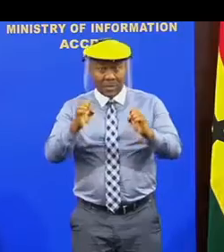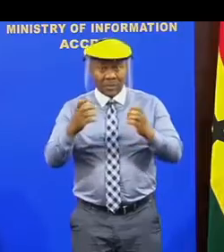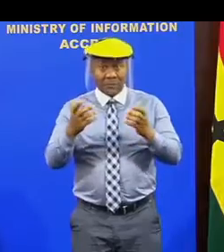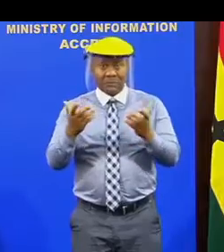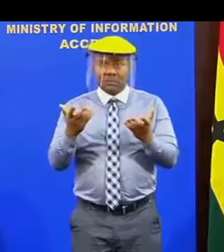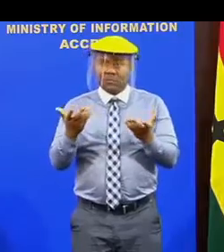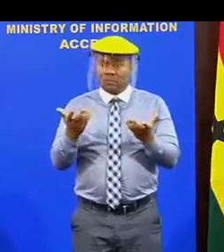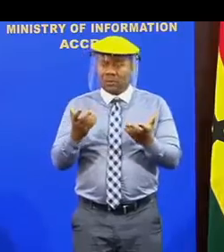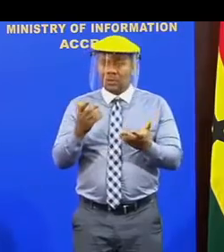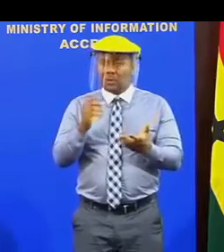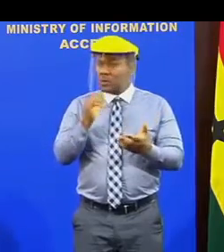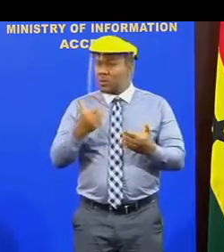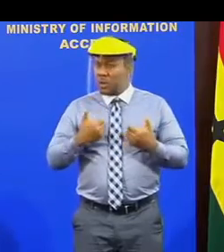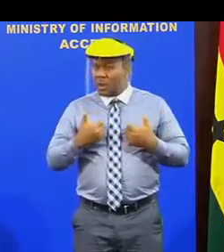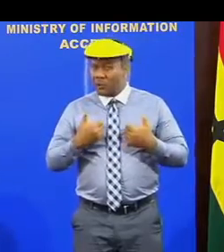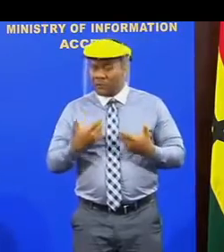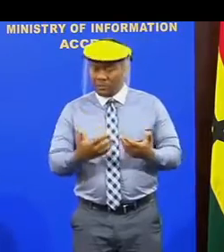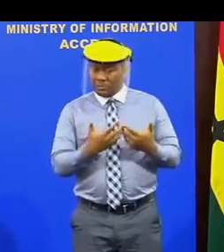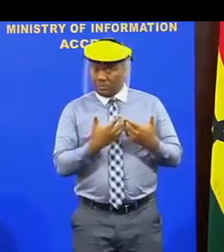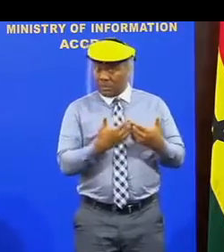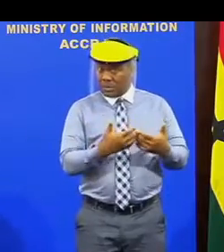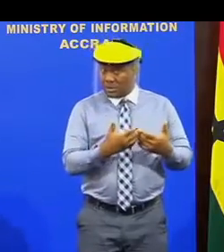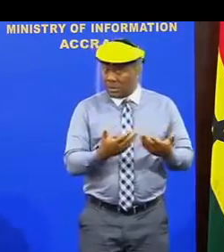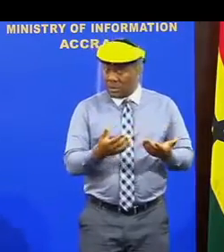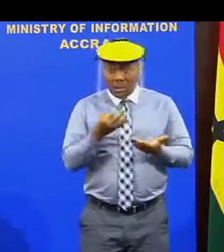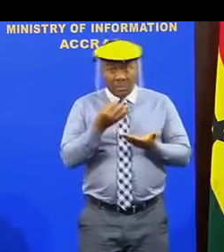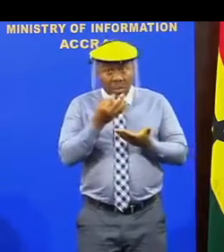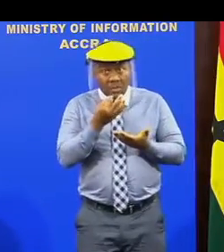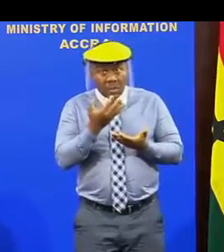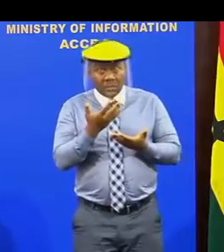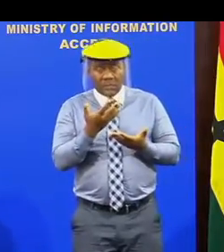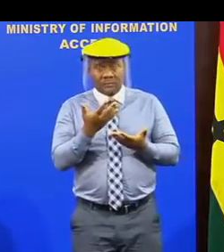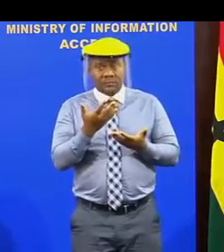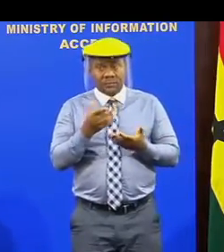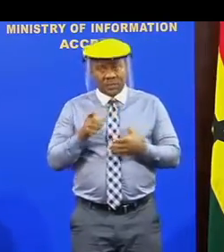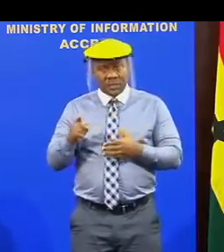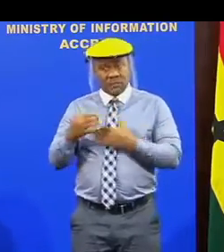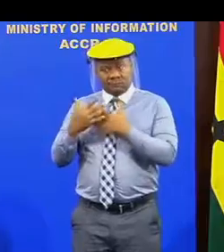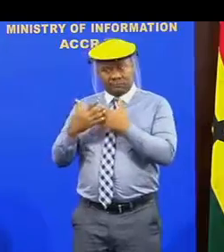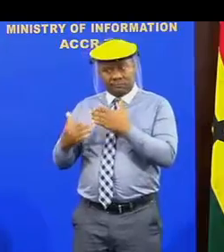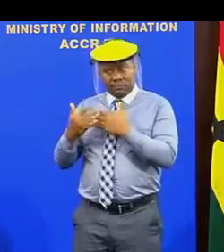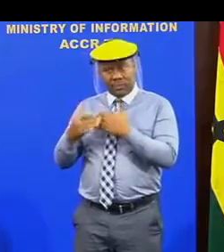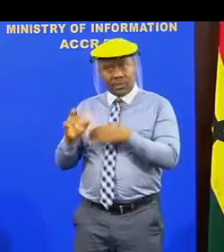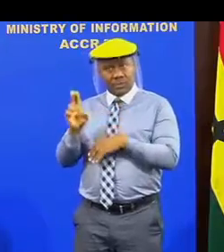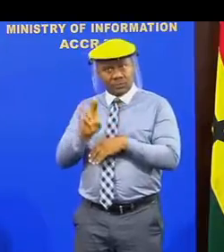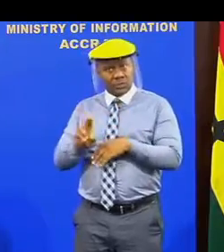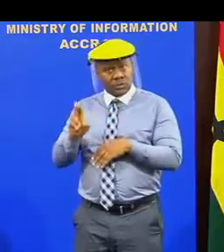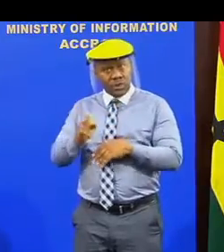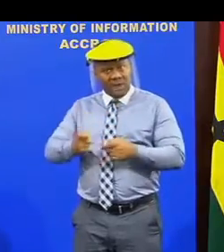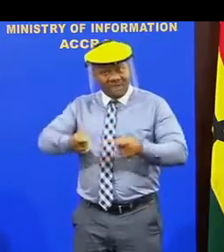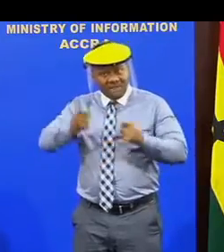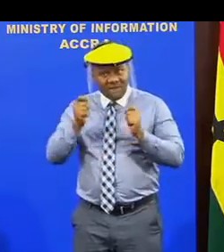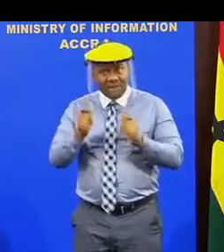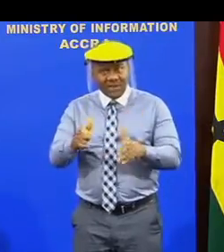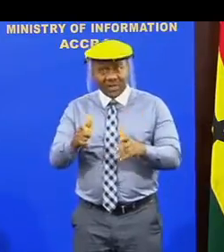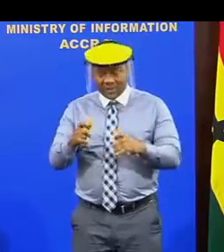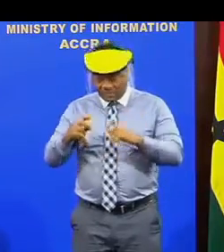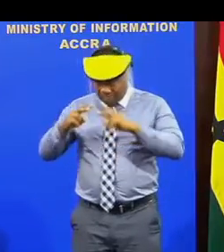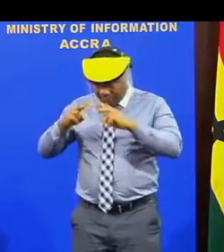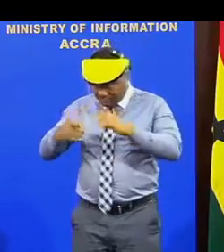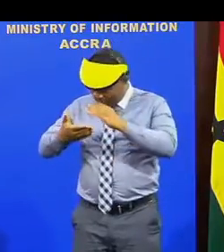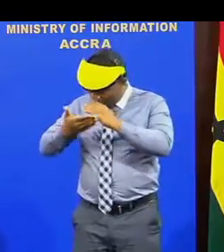where resources are limited. They use blood and they give quick results and they look out for antibodies.